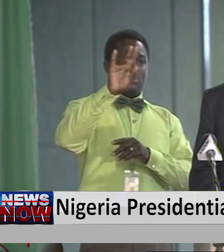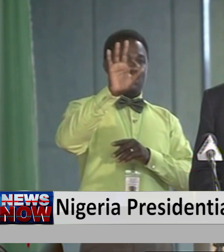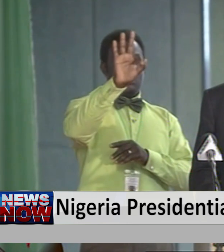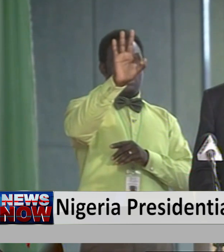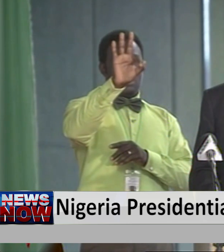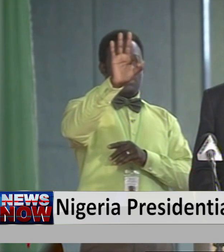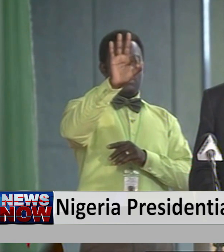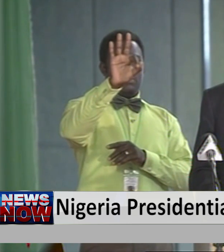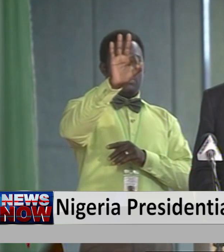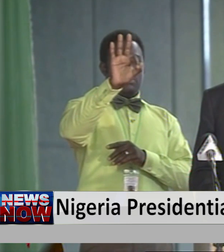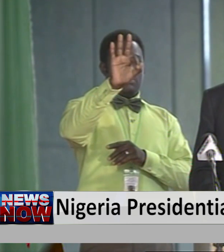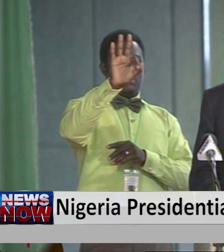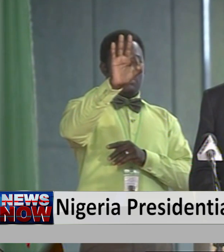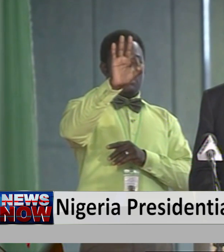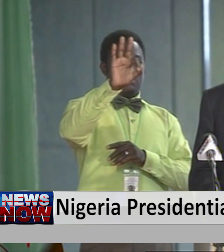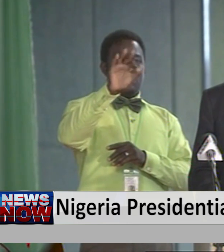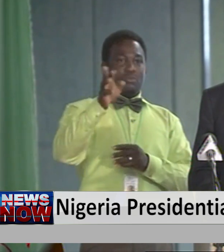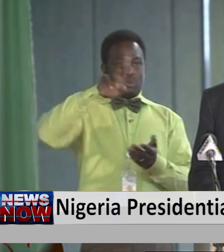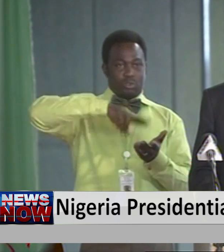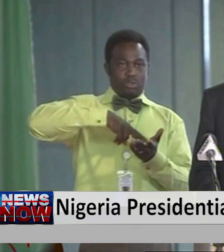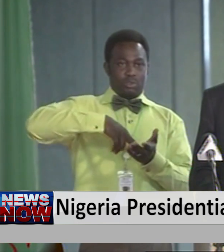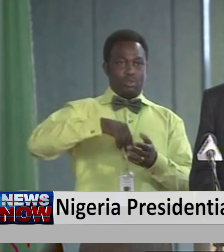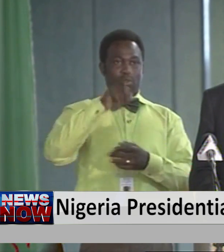1,709,409. I repeat,